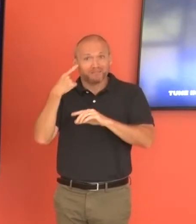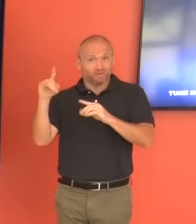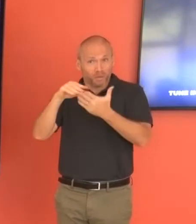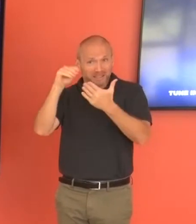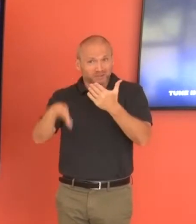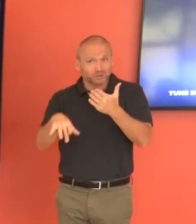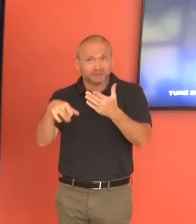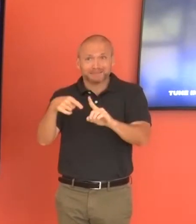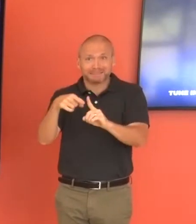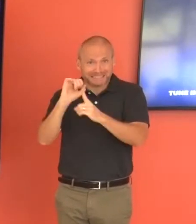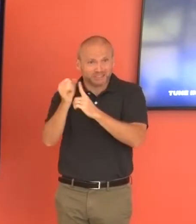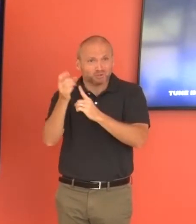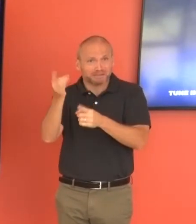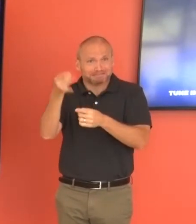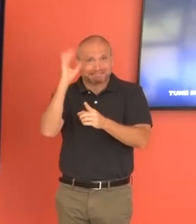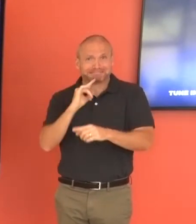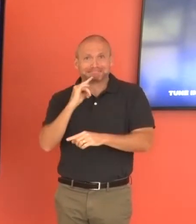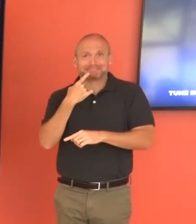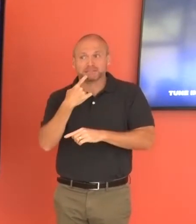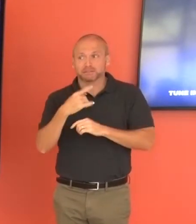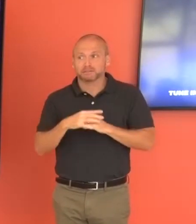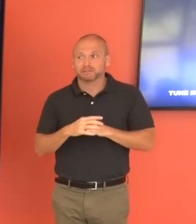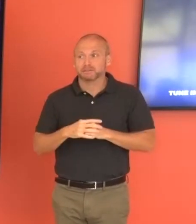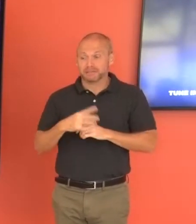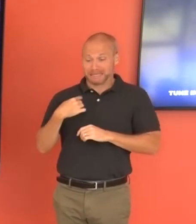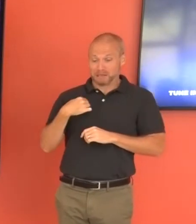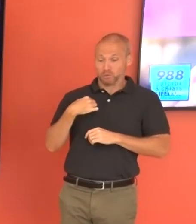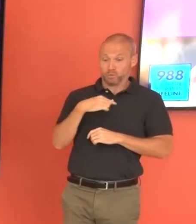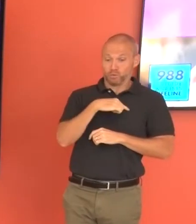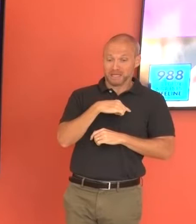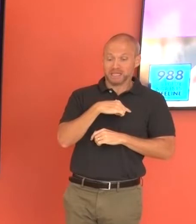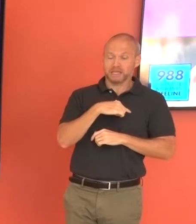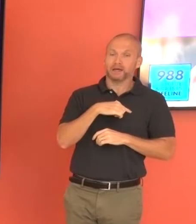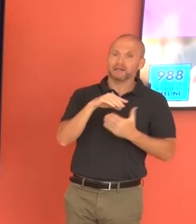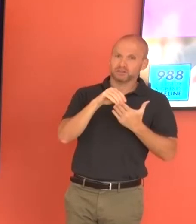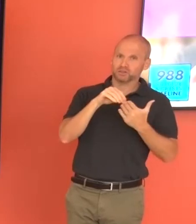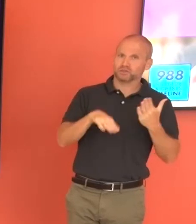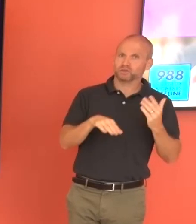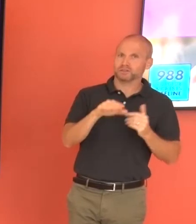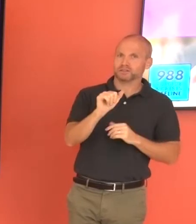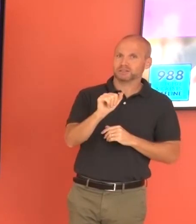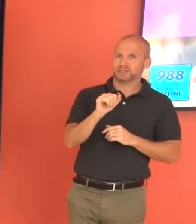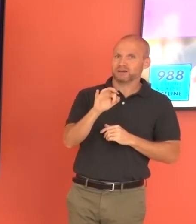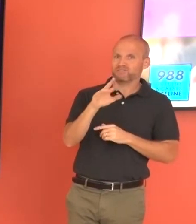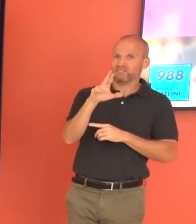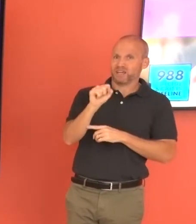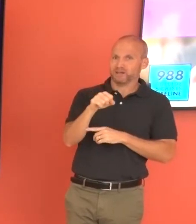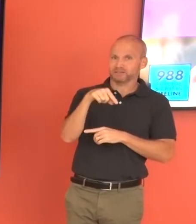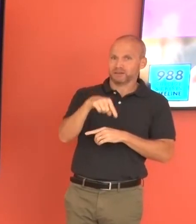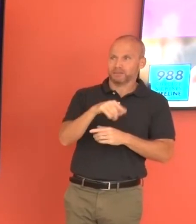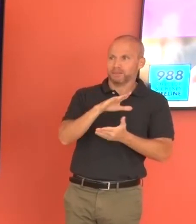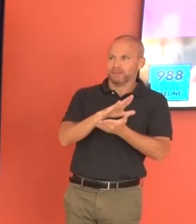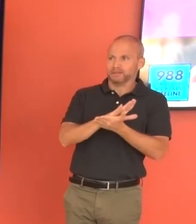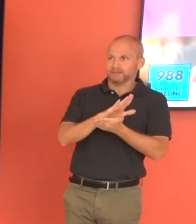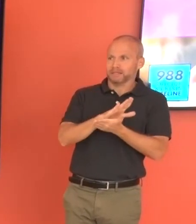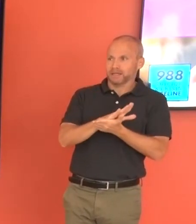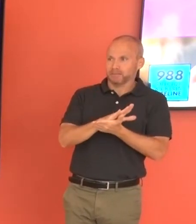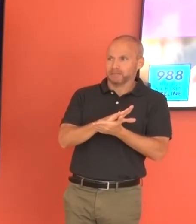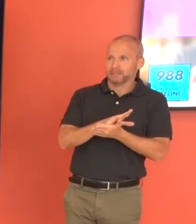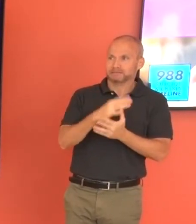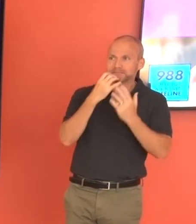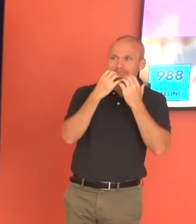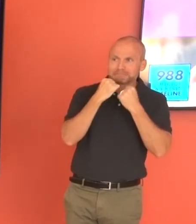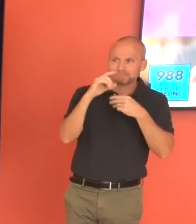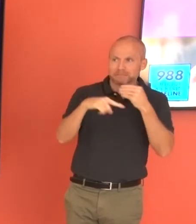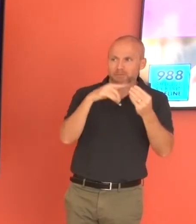student. And then we, on that side, and I'm gonna say we as student affairs here locally on this campus, right, who care about